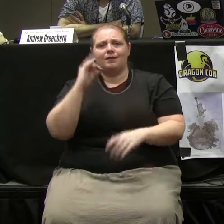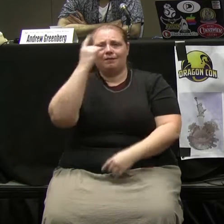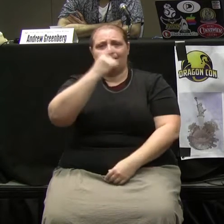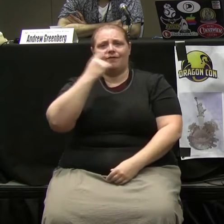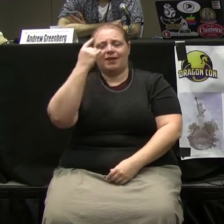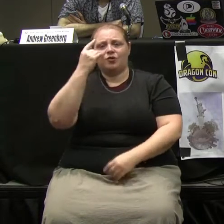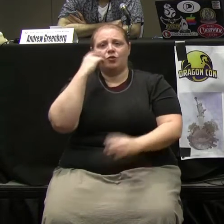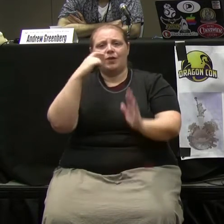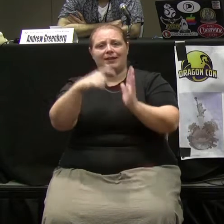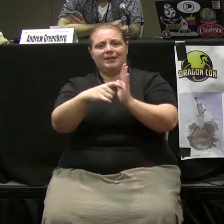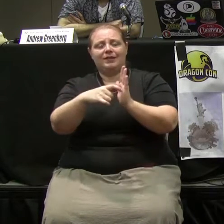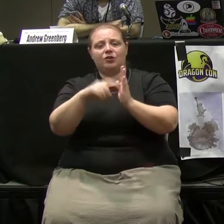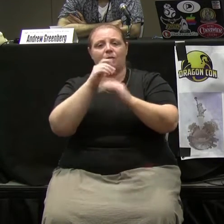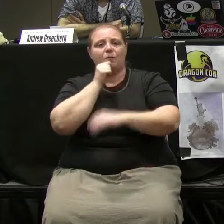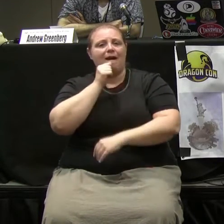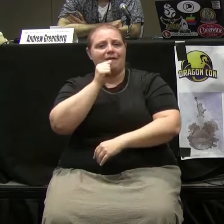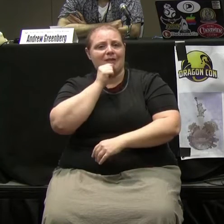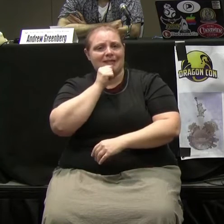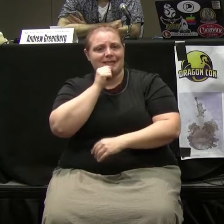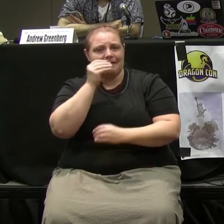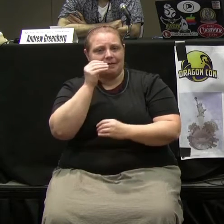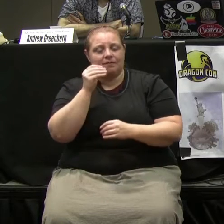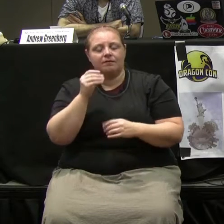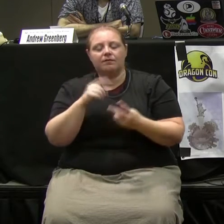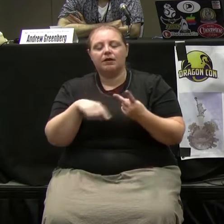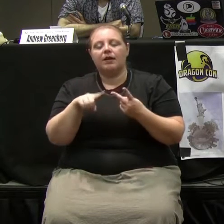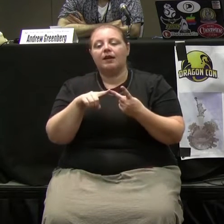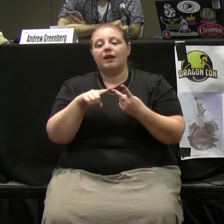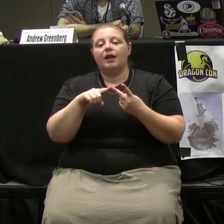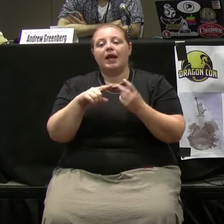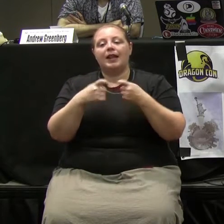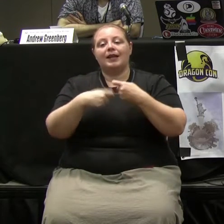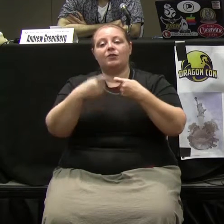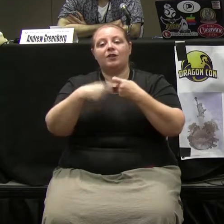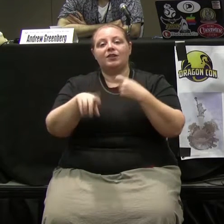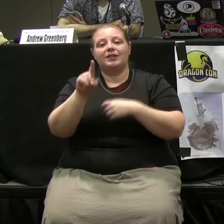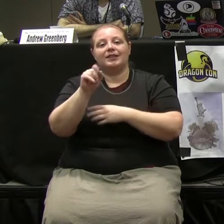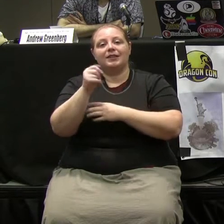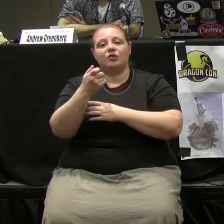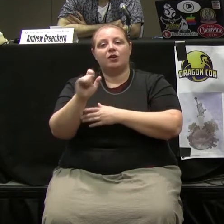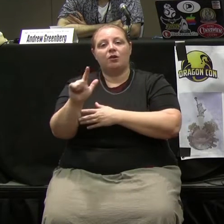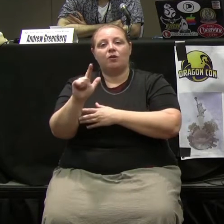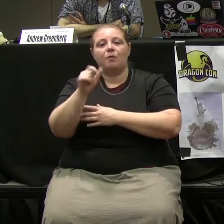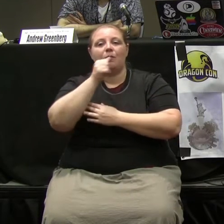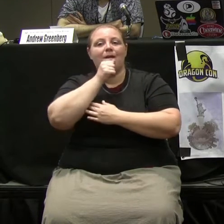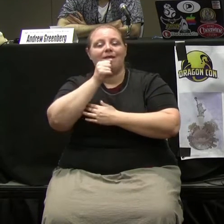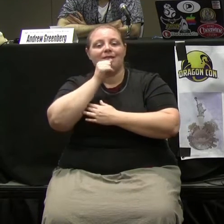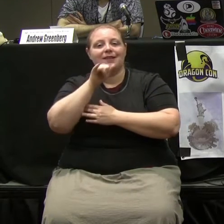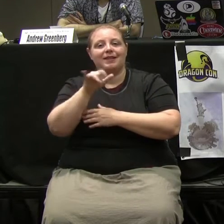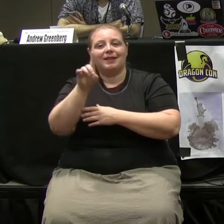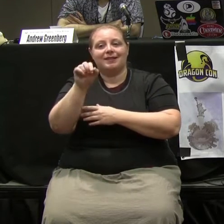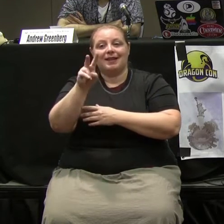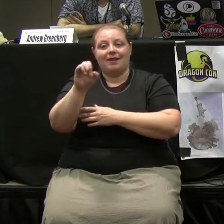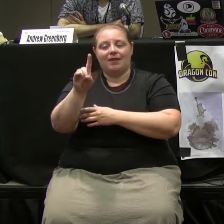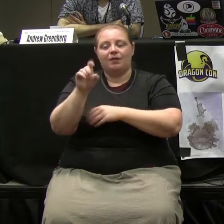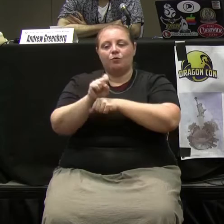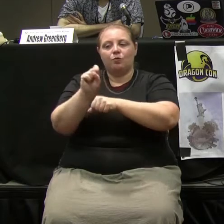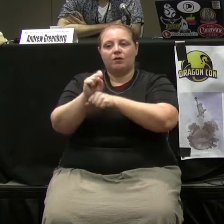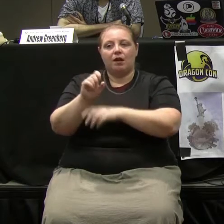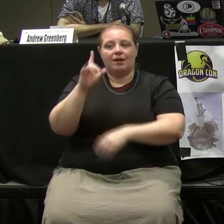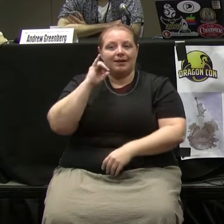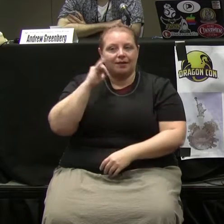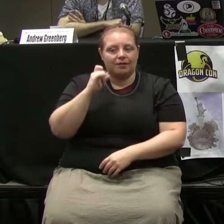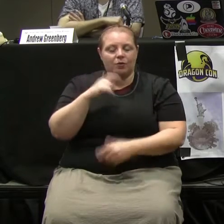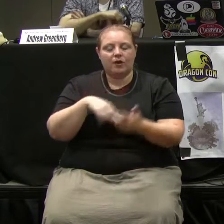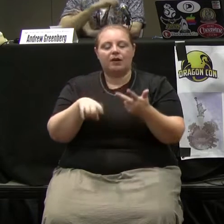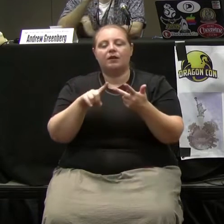privacy legislation. There's the electronic digital privacy that David worked on in California. New York is